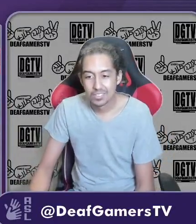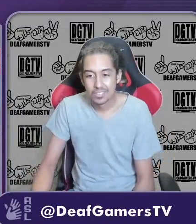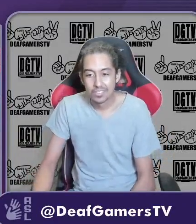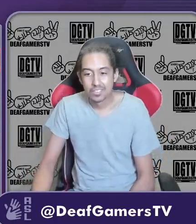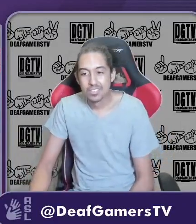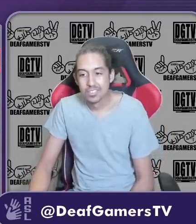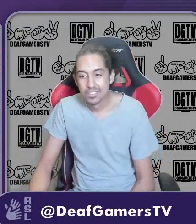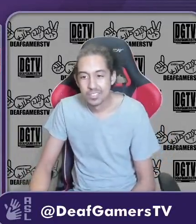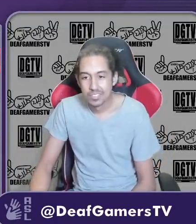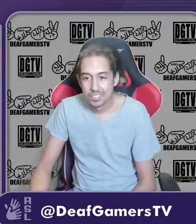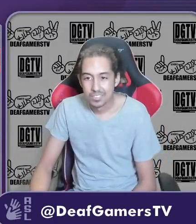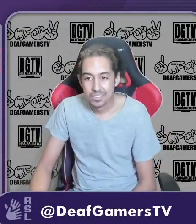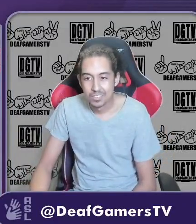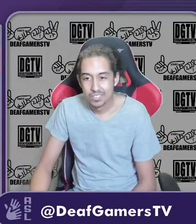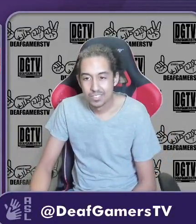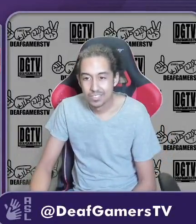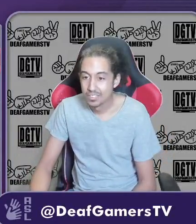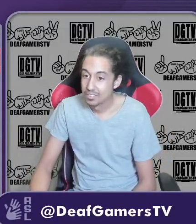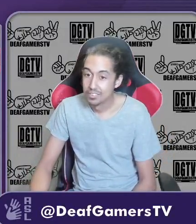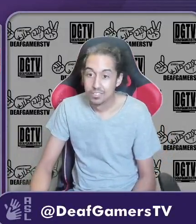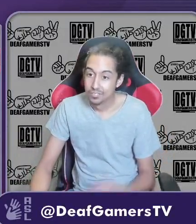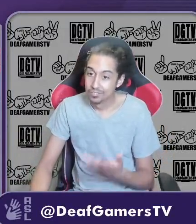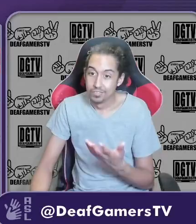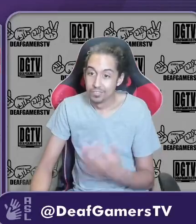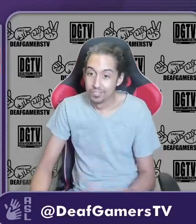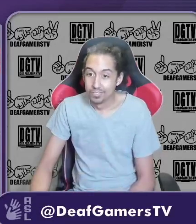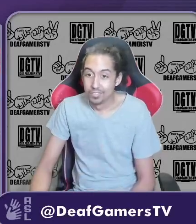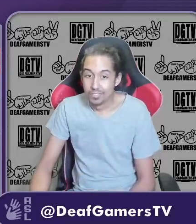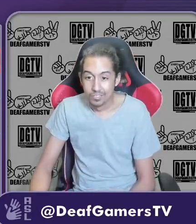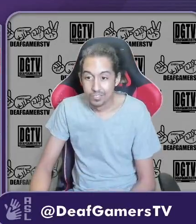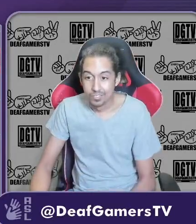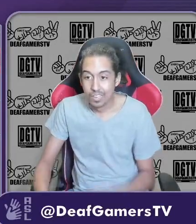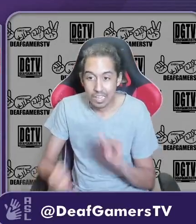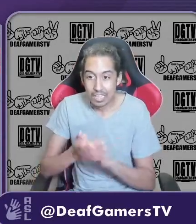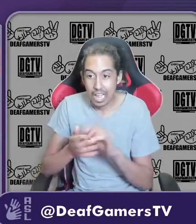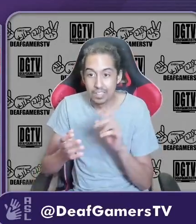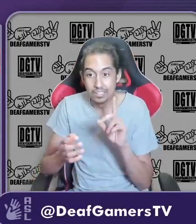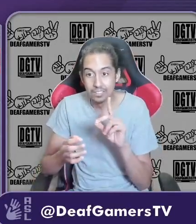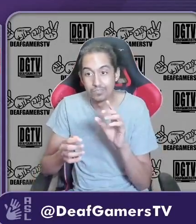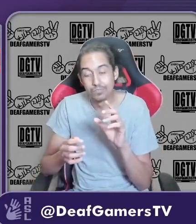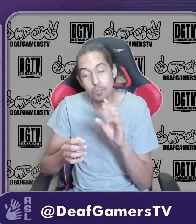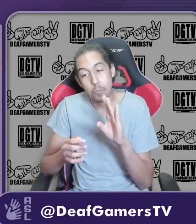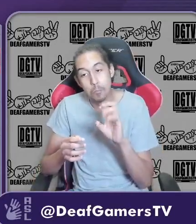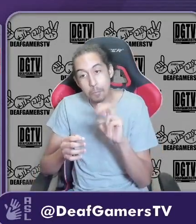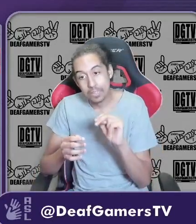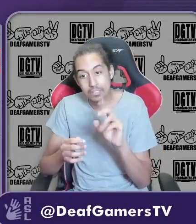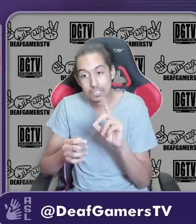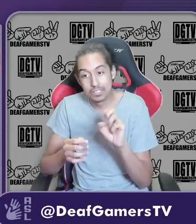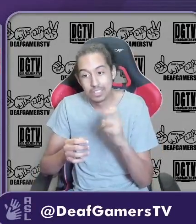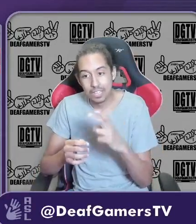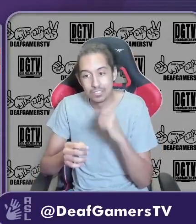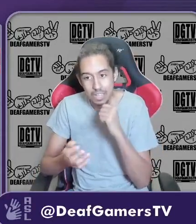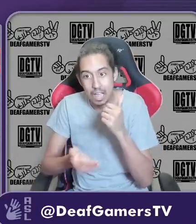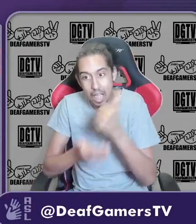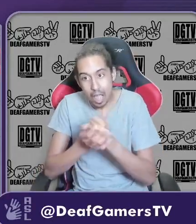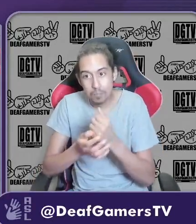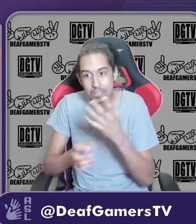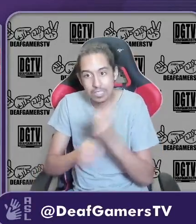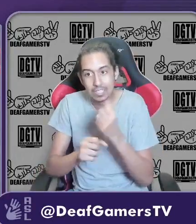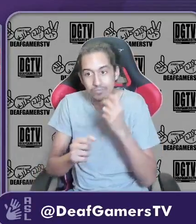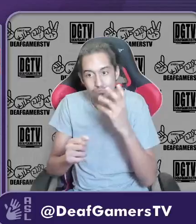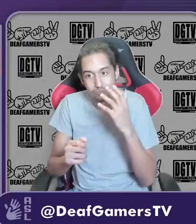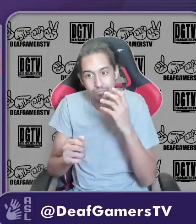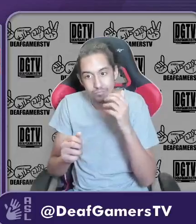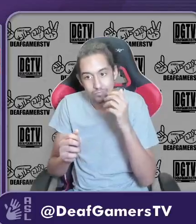approach even threw up the devil's reverse. That was clean That was magic knowledge Oh boy, this is looking